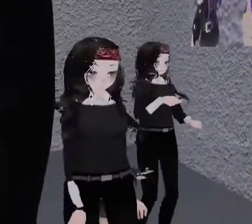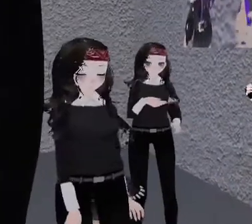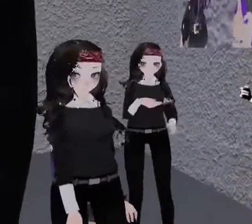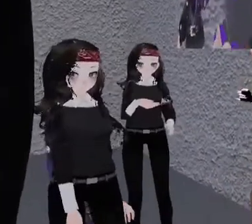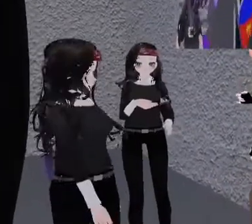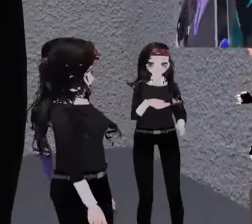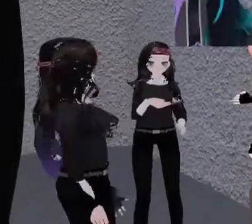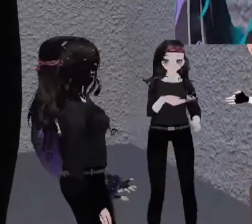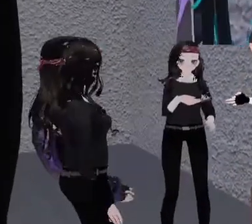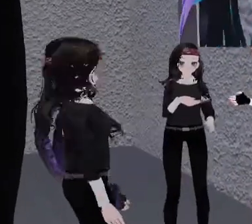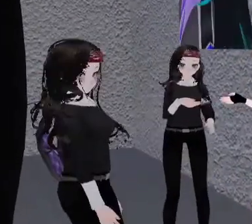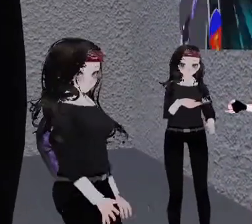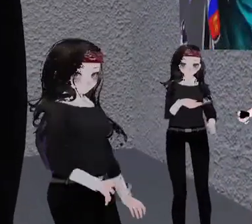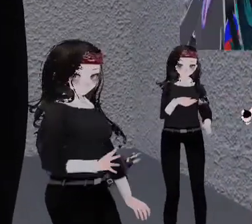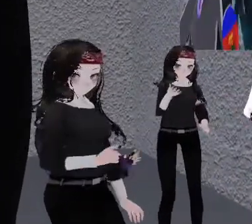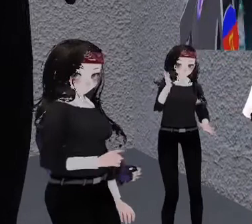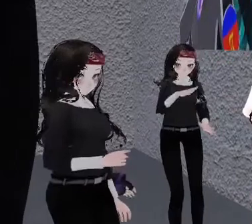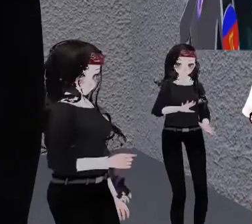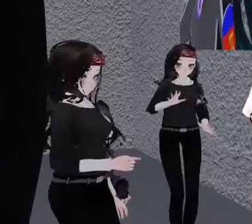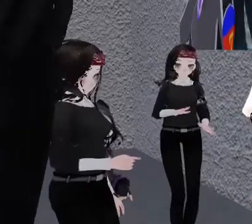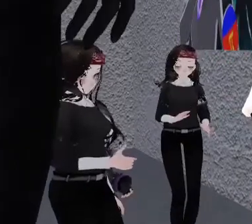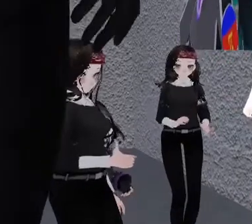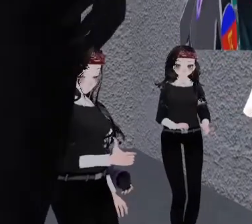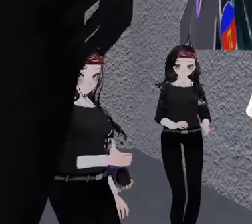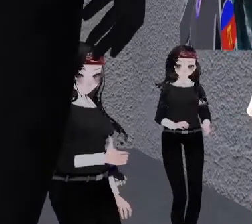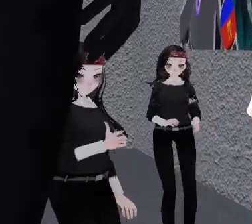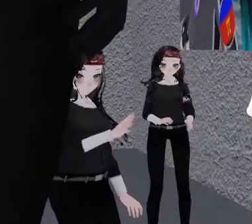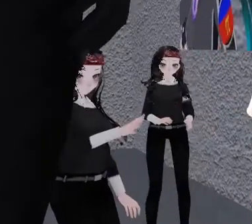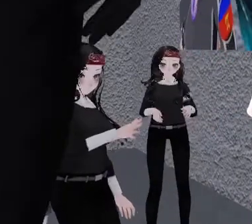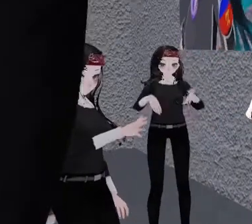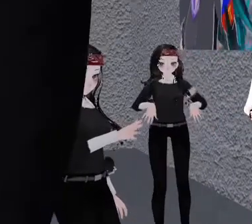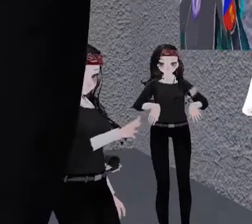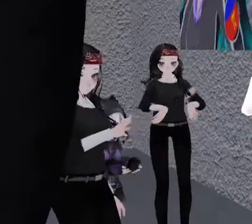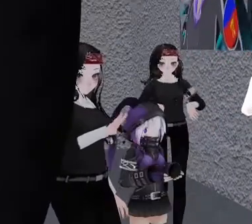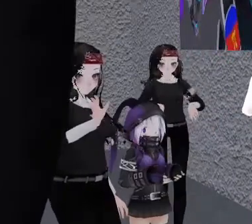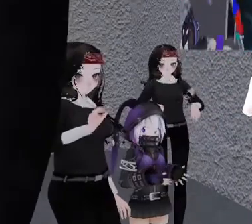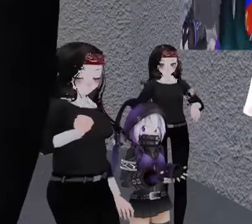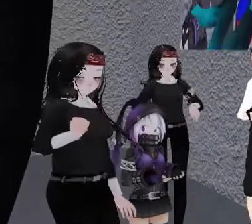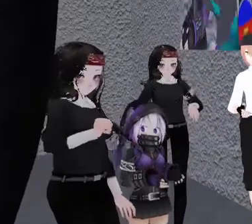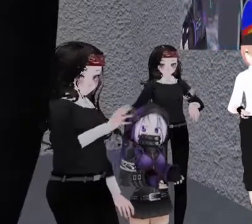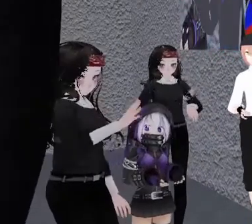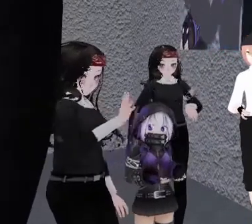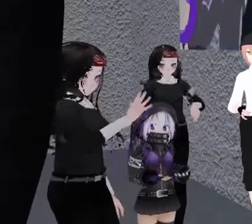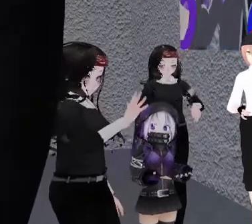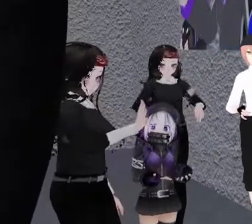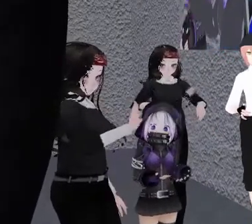decorate the so cake. we should Okay, let's so just like I'll just run decorate through the it cake. real quick, like Let's run through it. from the very start, just like